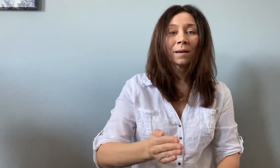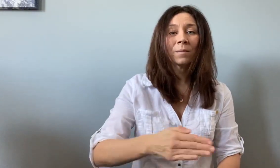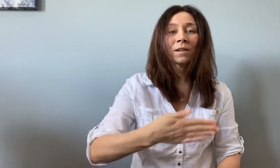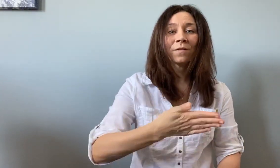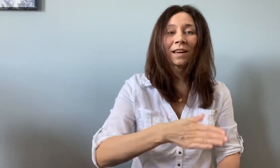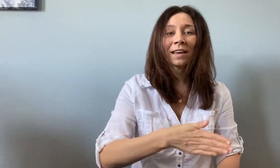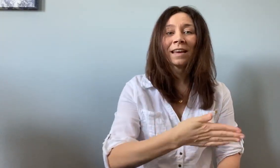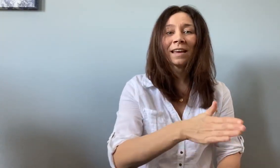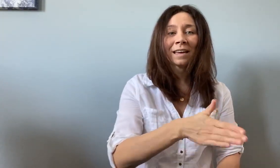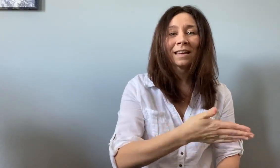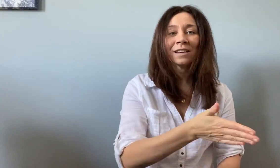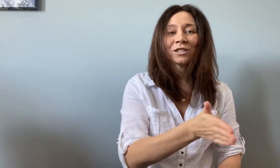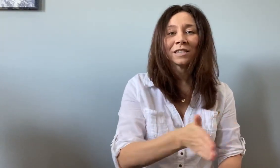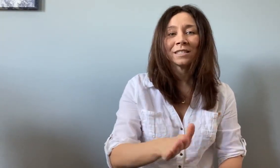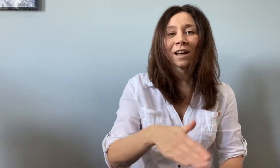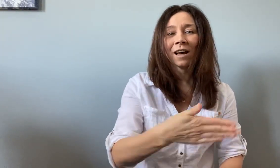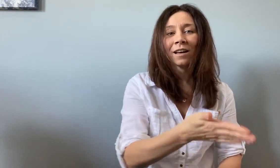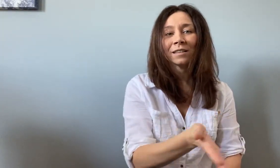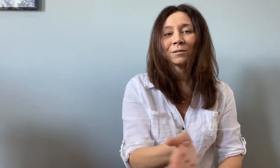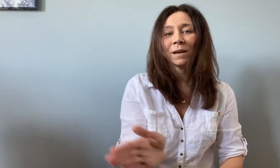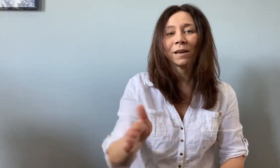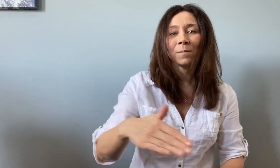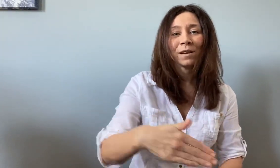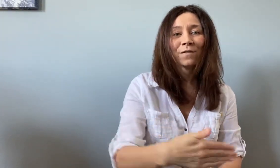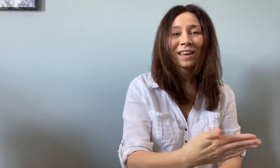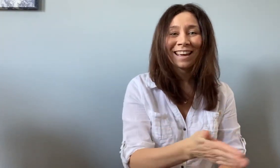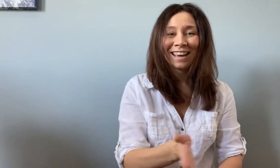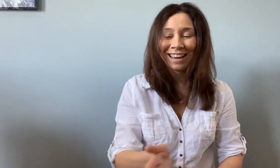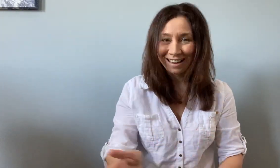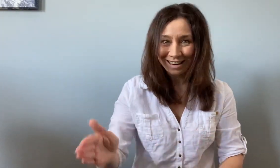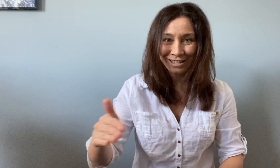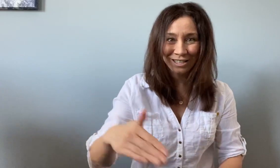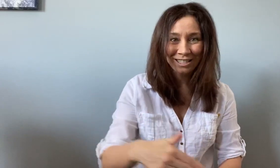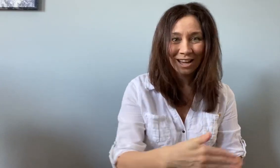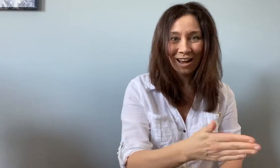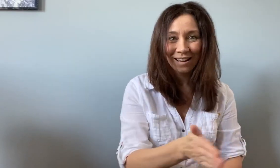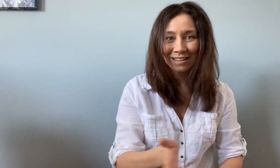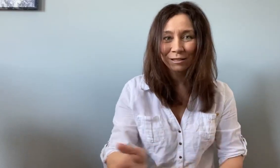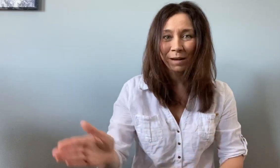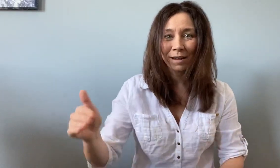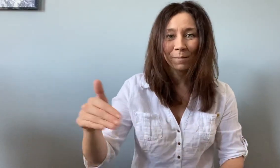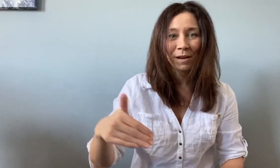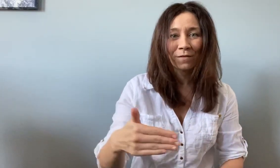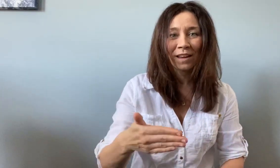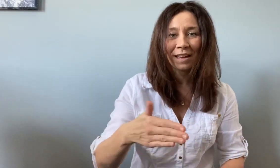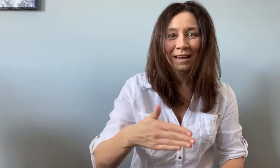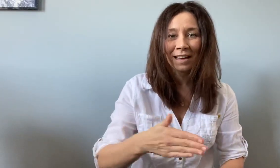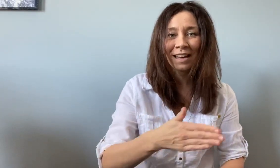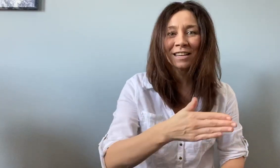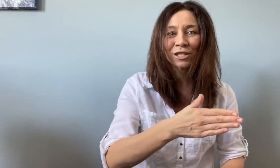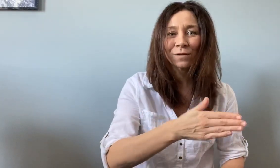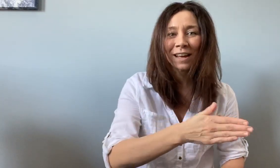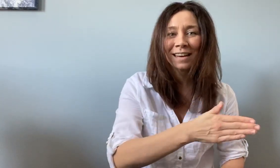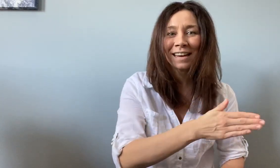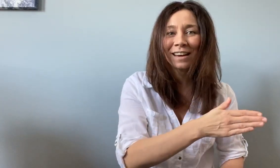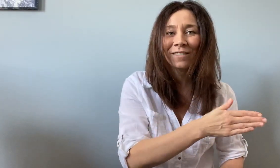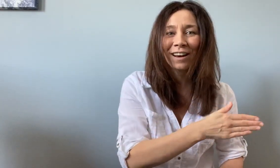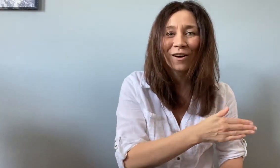swimming fish, he saw a swimming fish, he saw a swimming fish when he went over